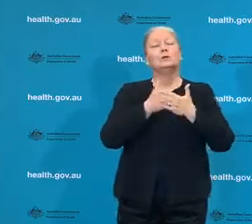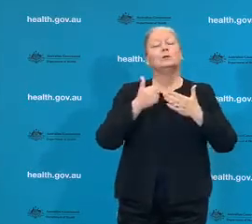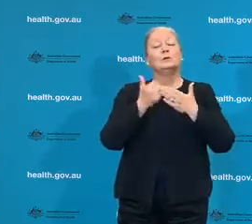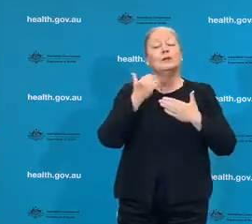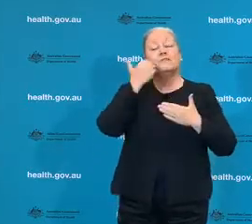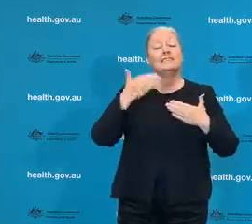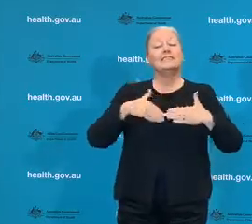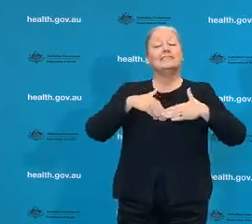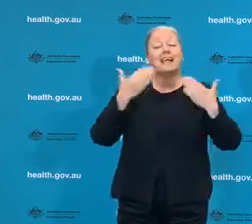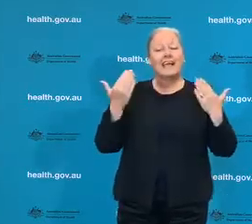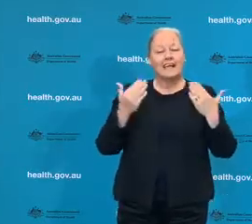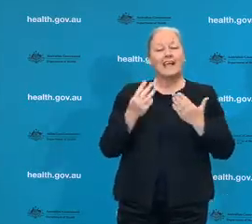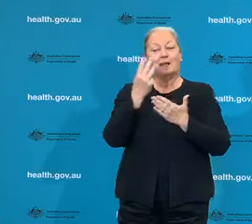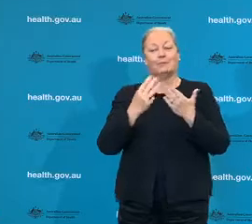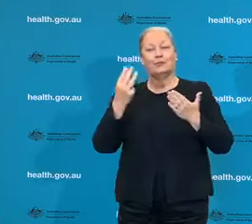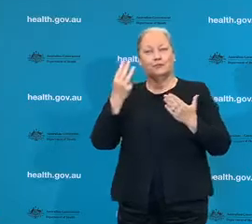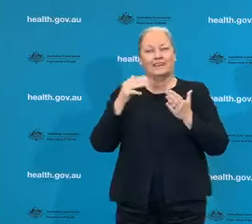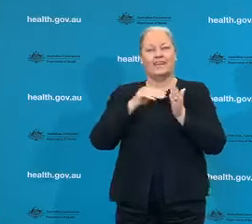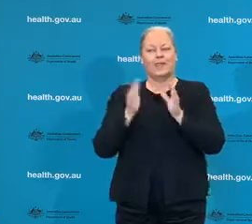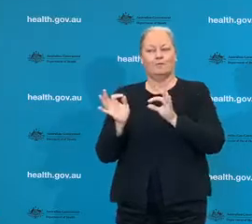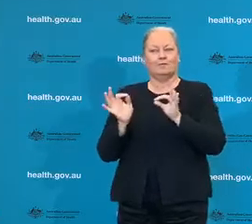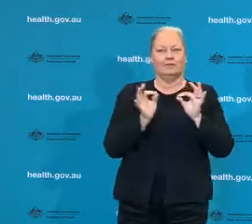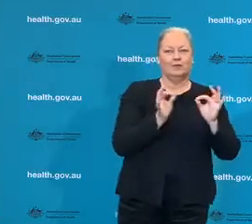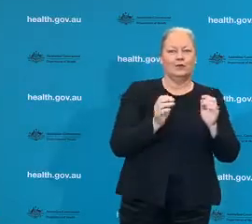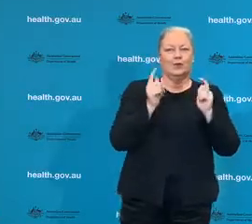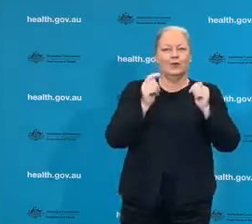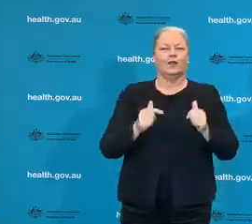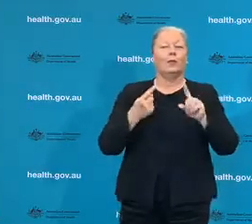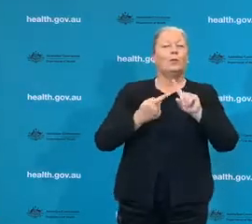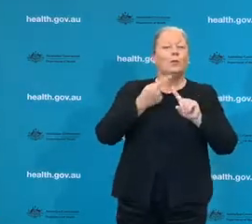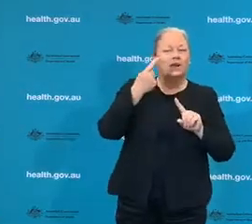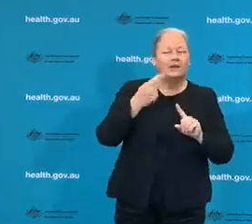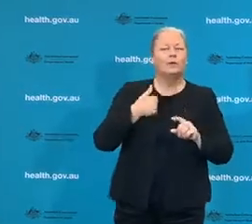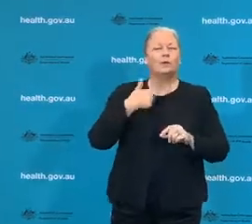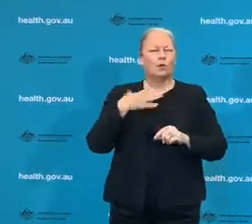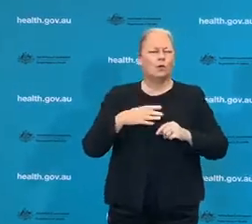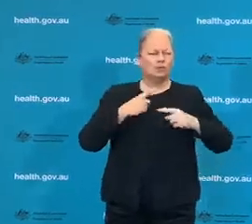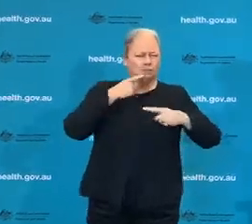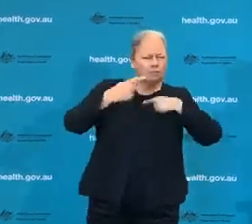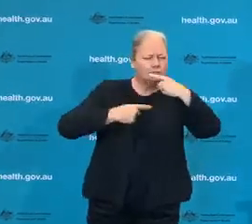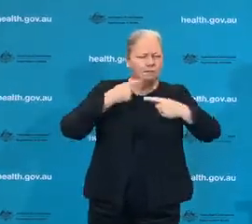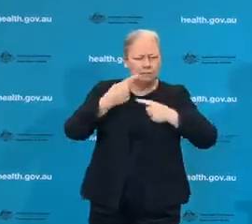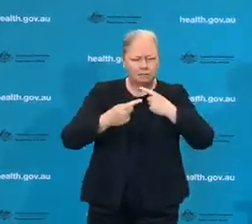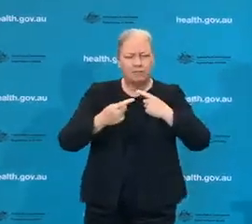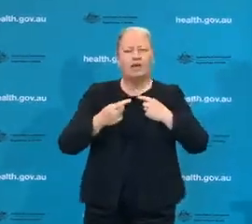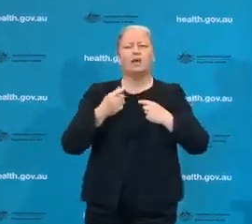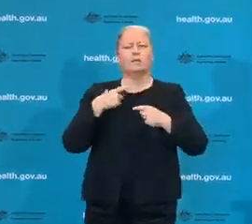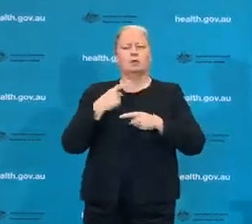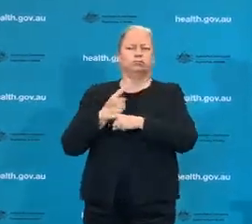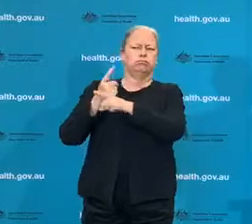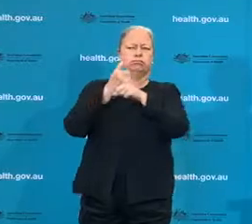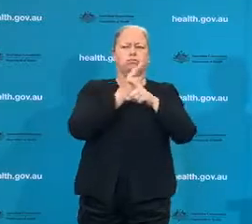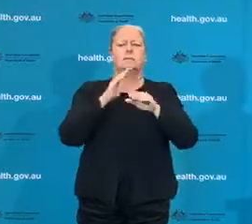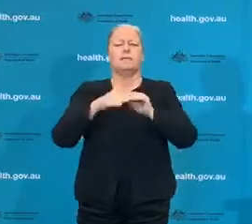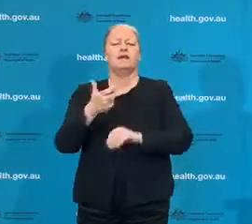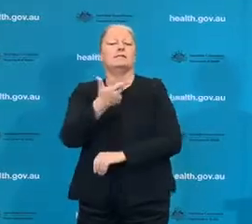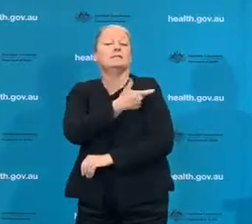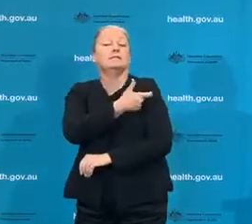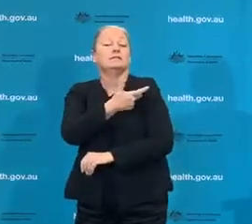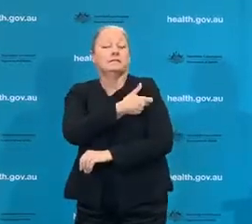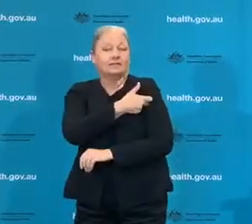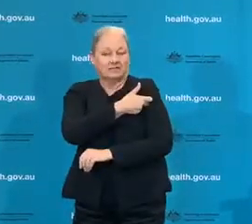forward slightly so we can provide some information about the latest vaccine developments that have